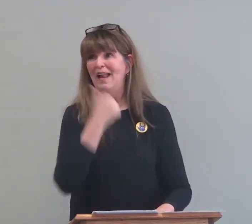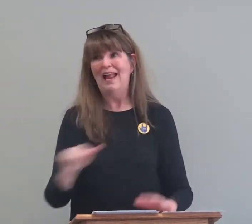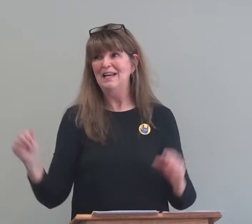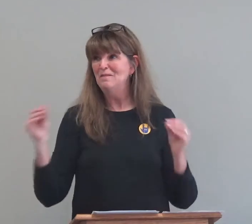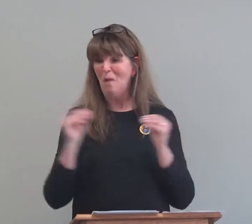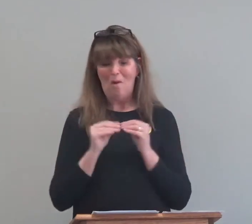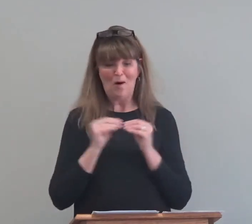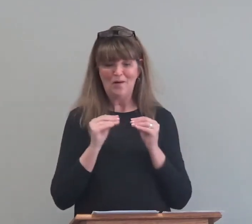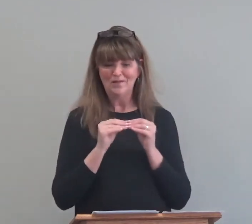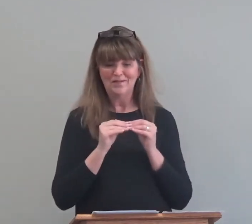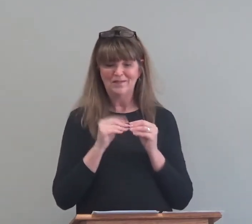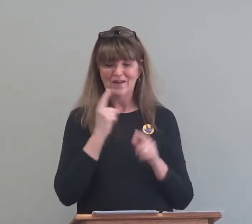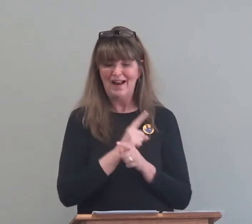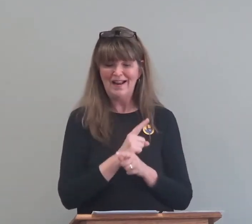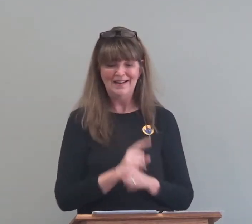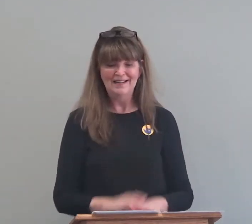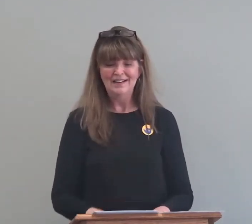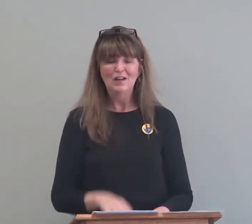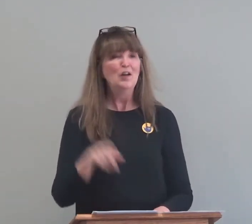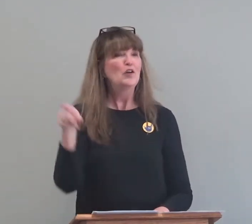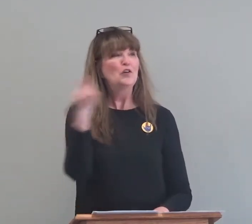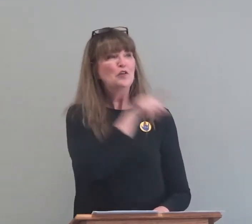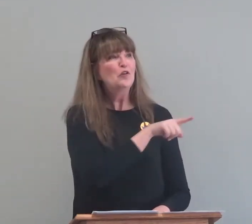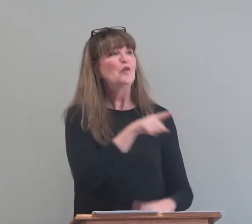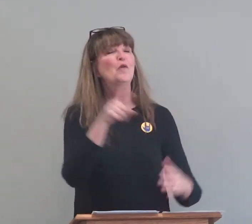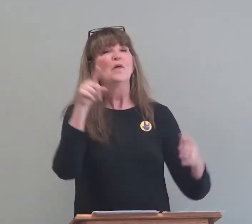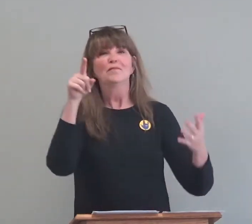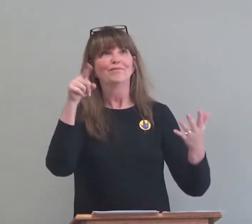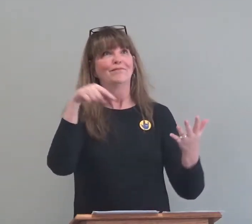you don't have to doubt any longer.